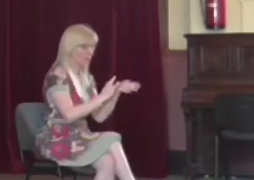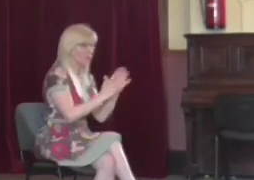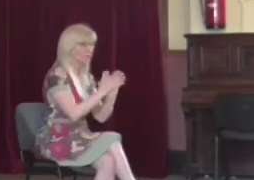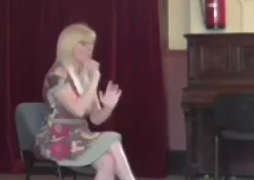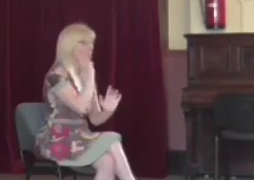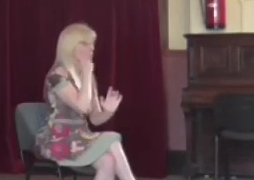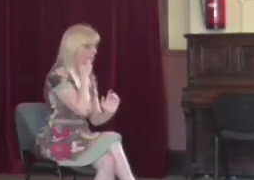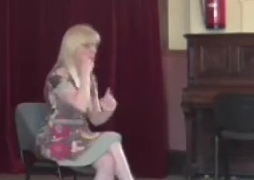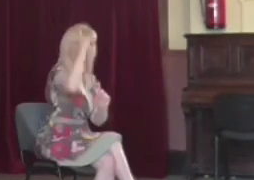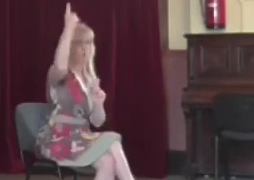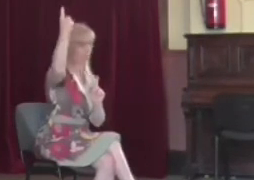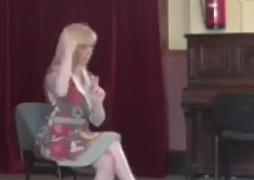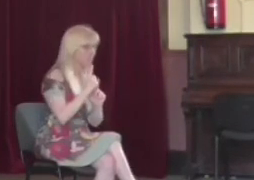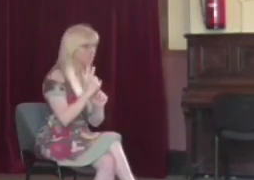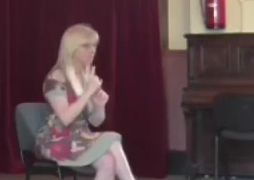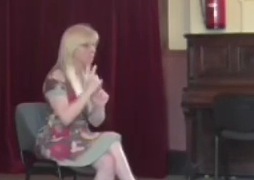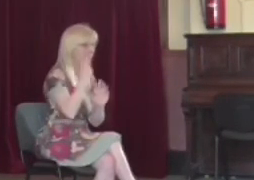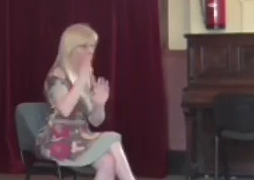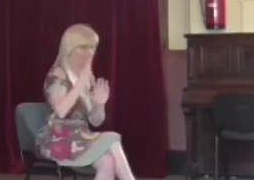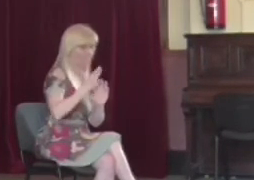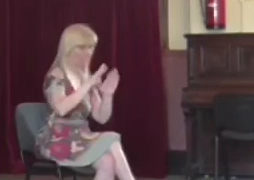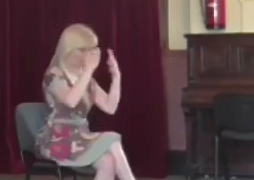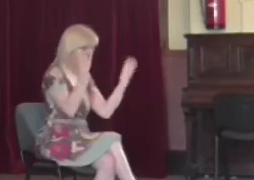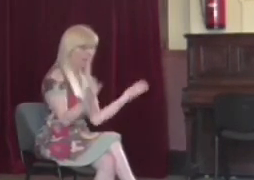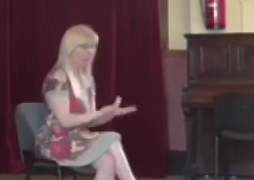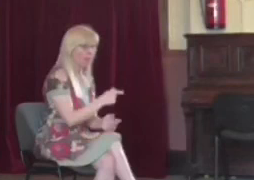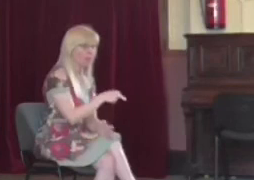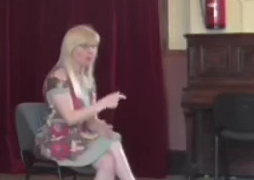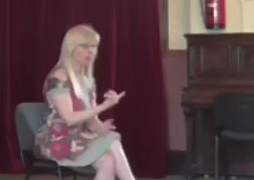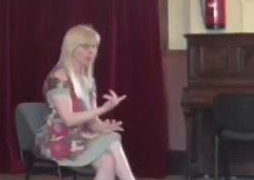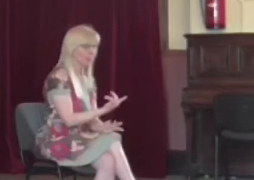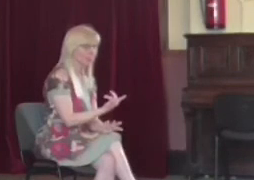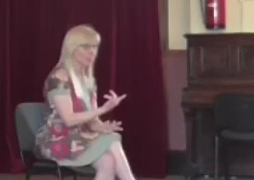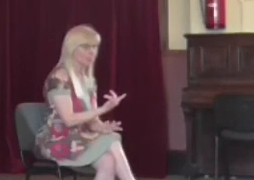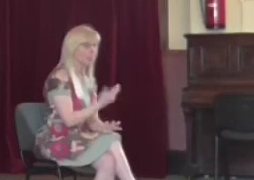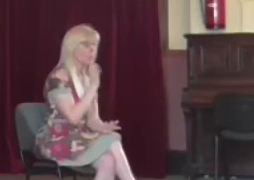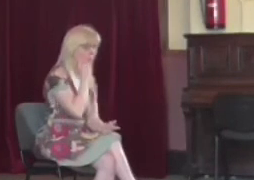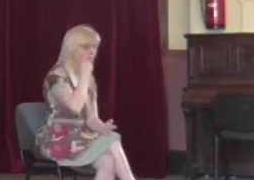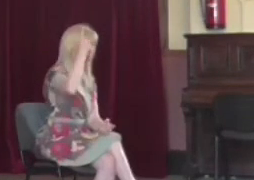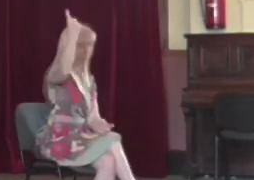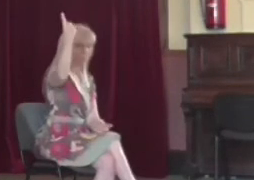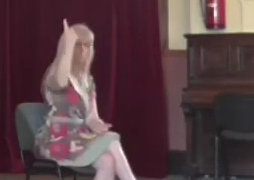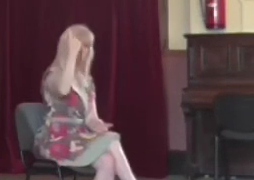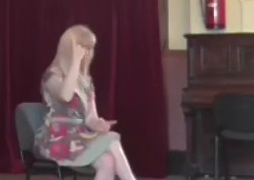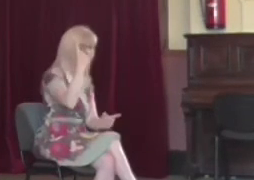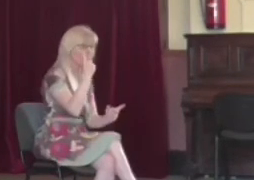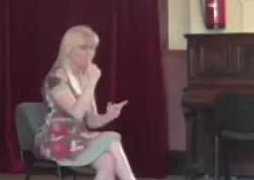fear? Is it actually that if we step out, God won't do anything?